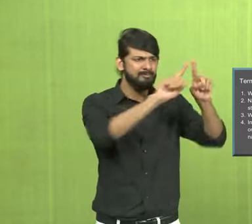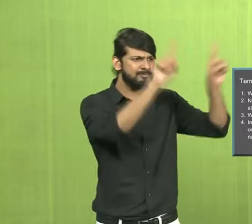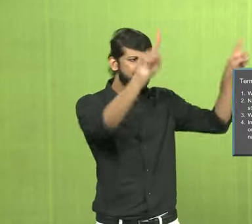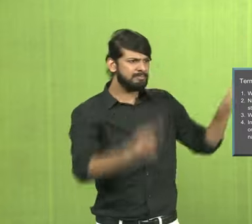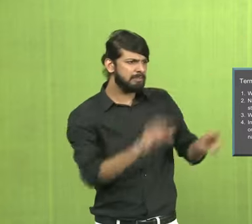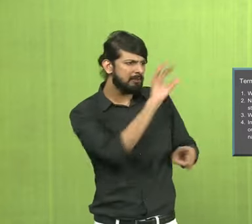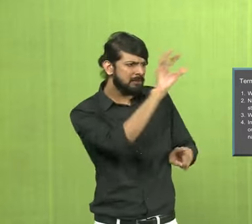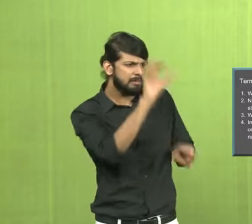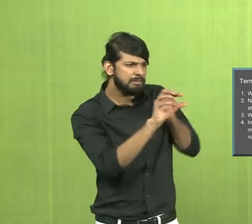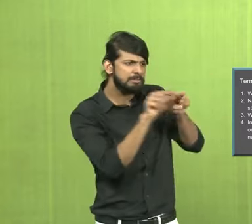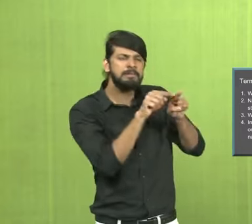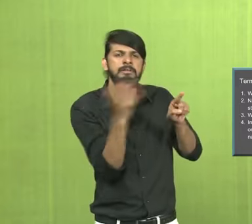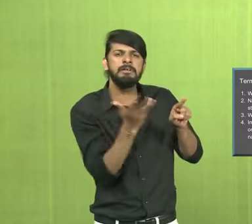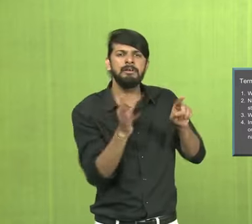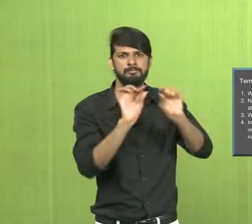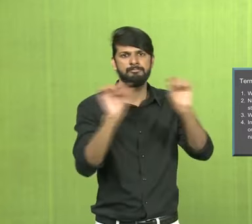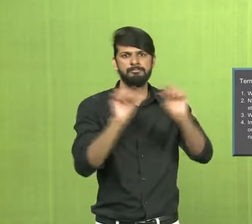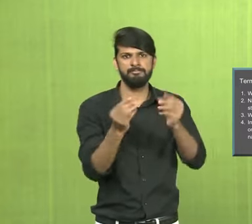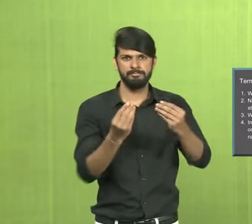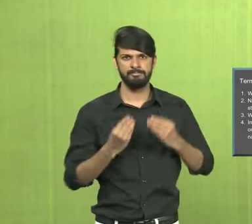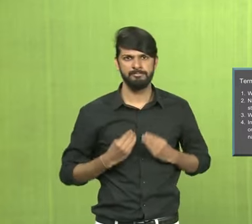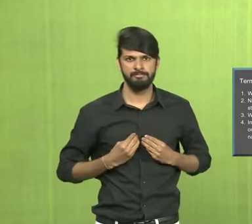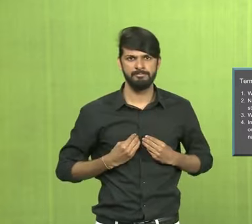Write about the motifs of Varli painting.